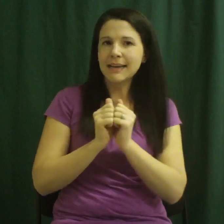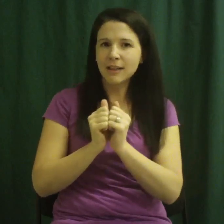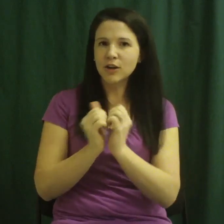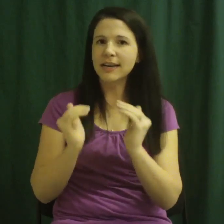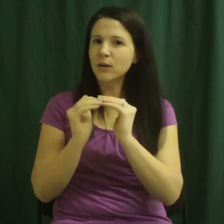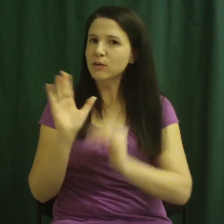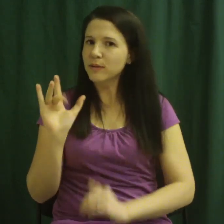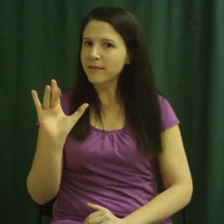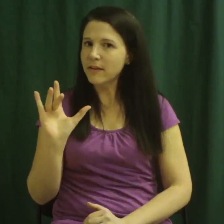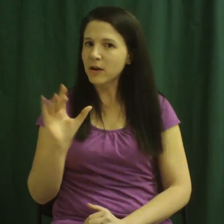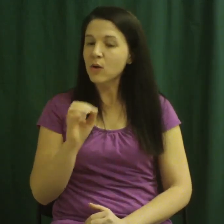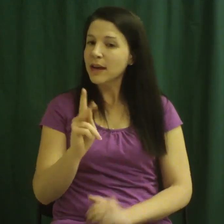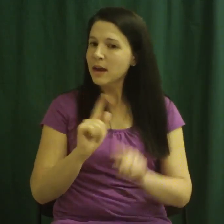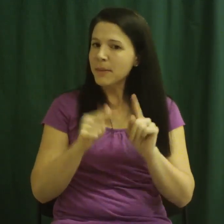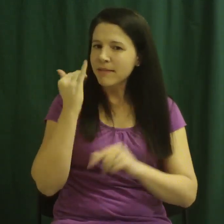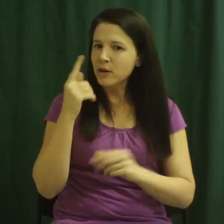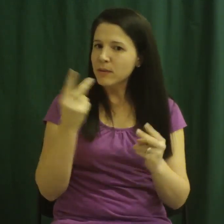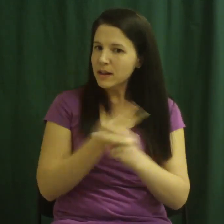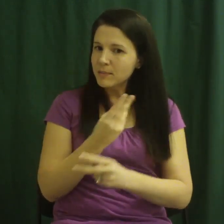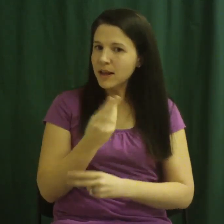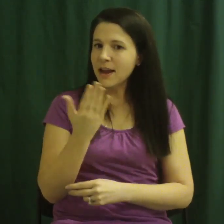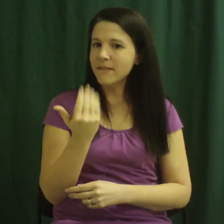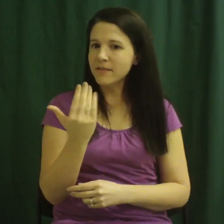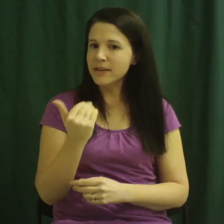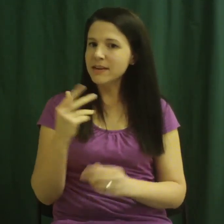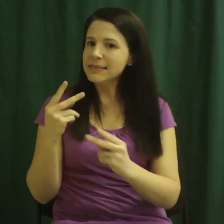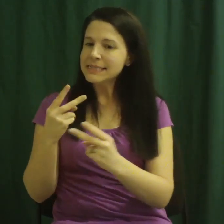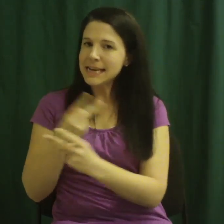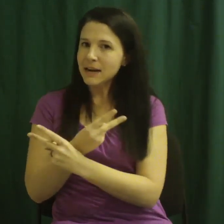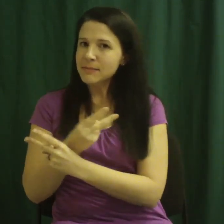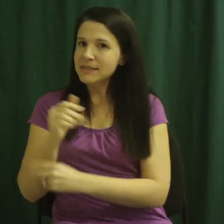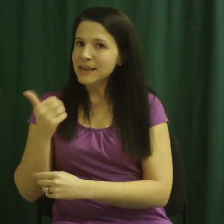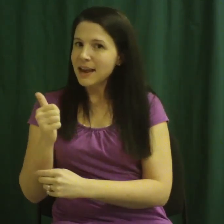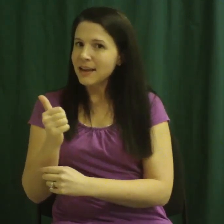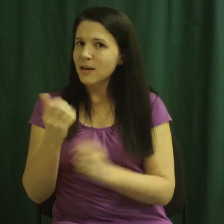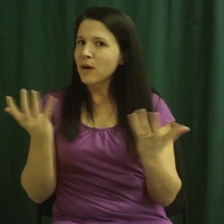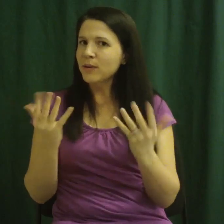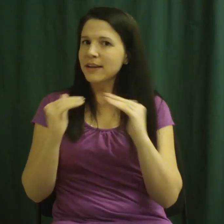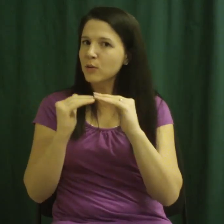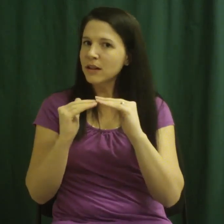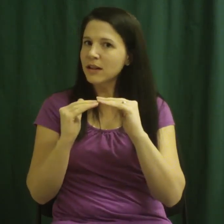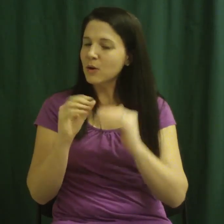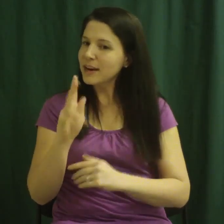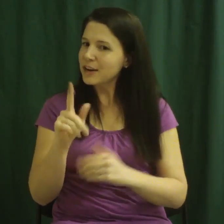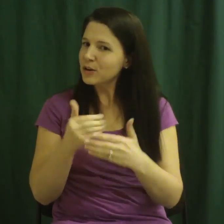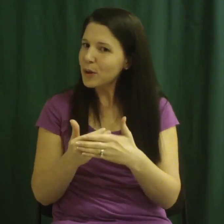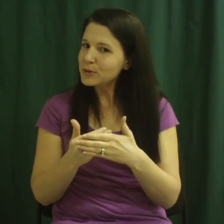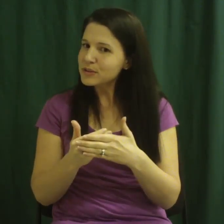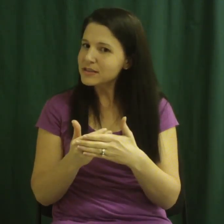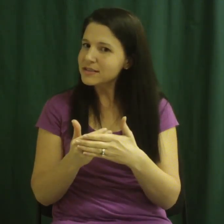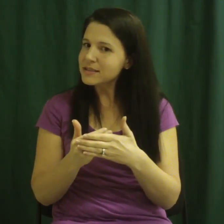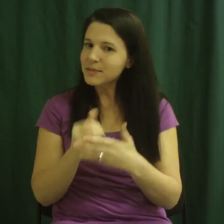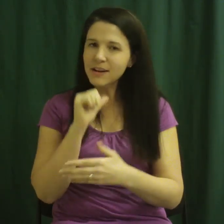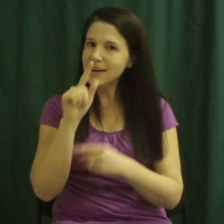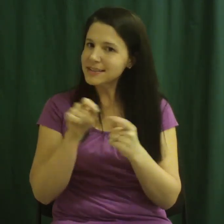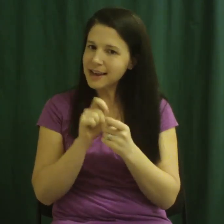Okay, but if you multiply 15 times 10, what's it going to come up to? Okay, you're close, but you're not exact. So you instead of